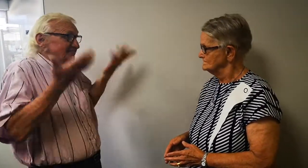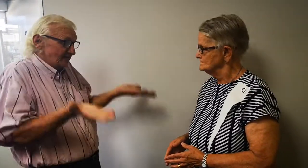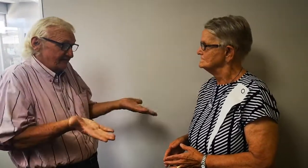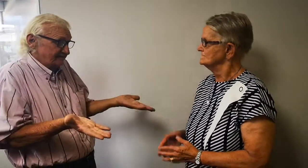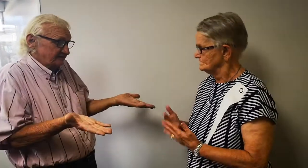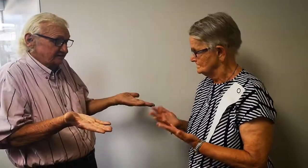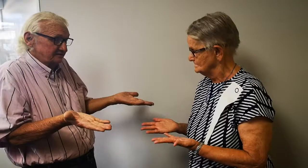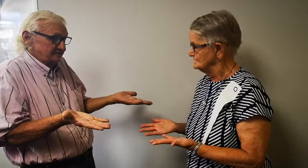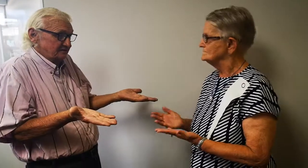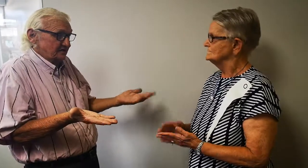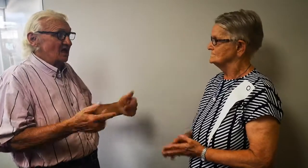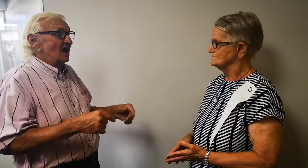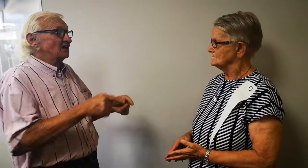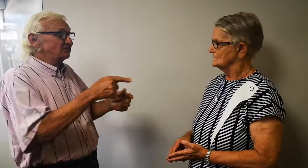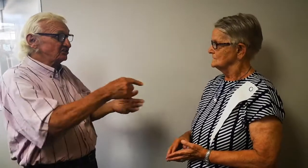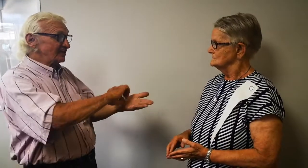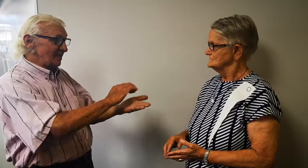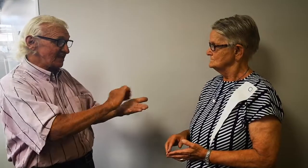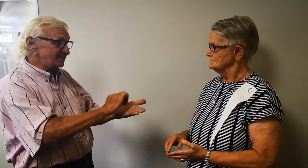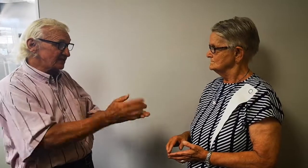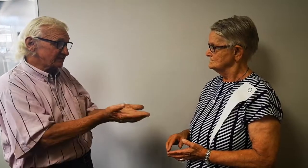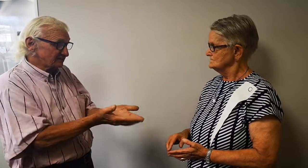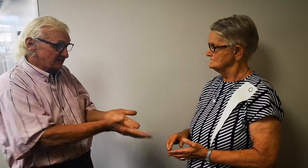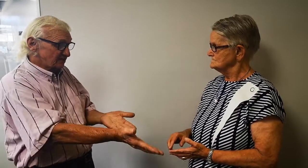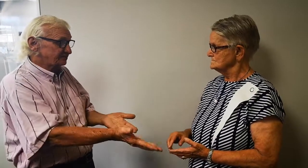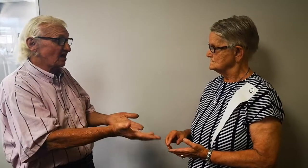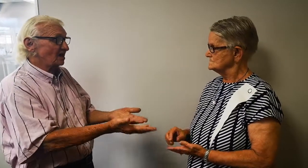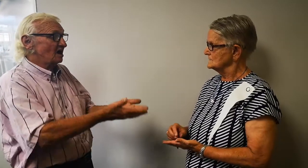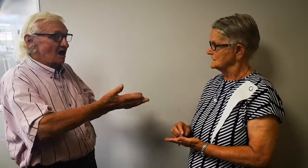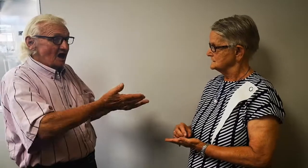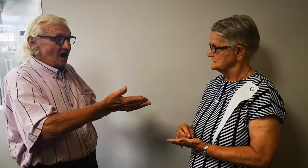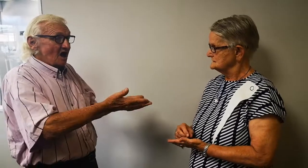deaf. She entered the